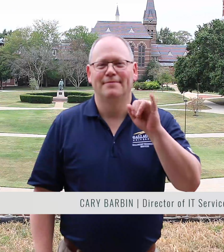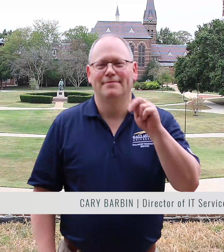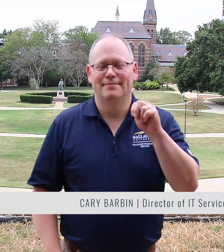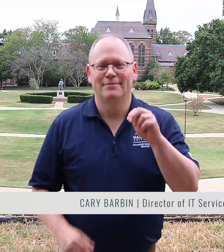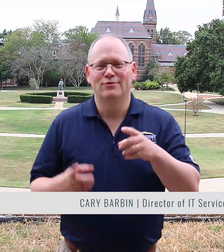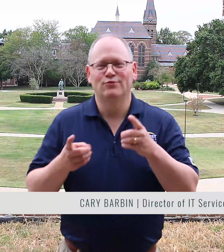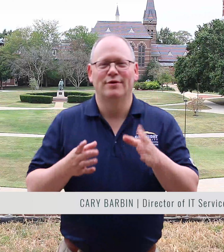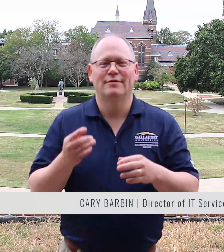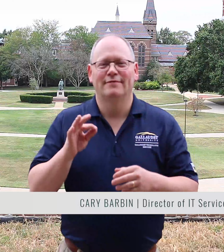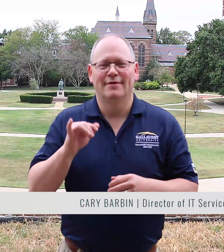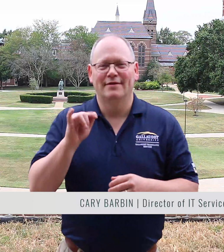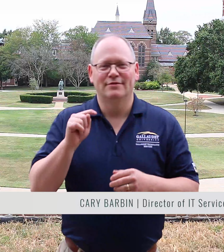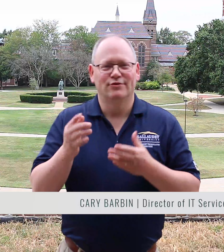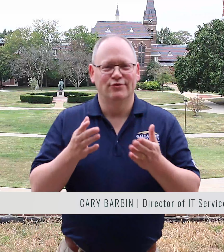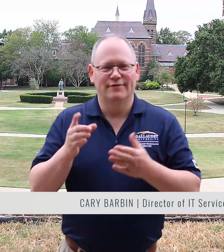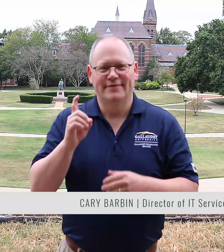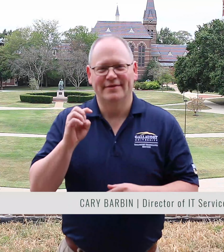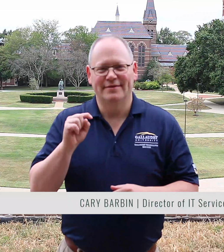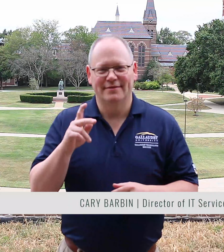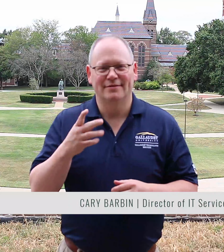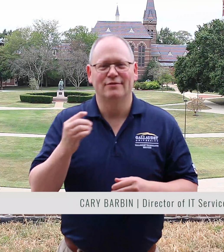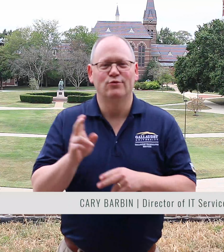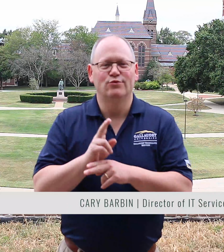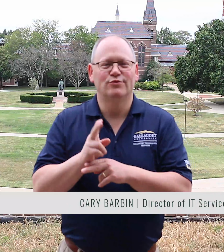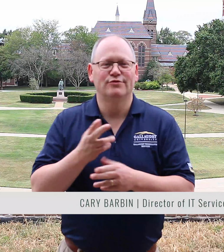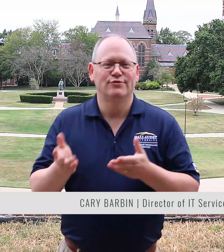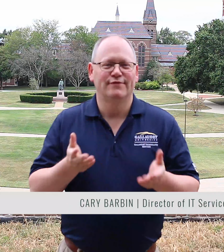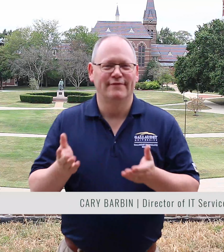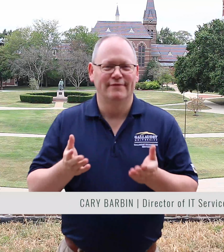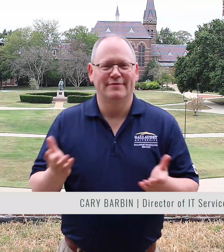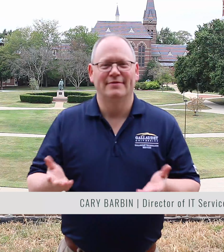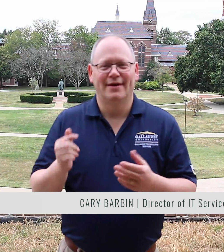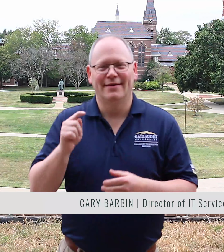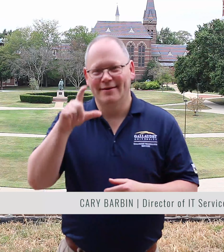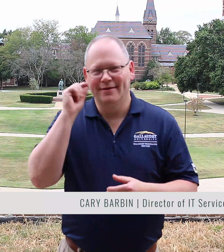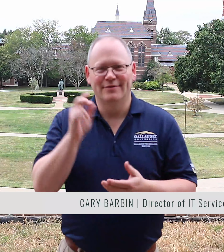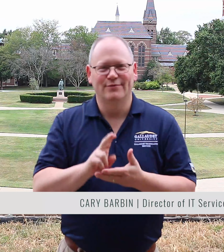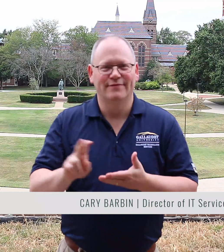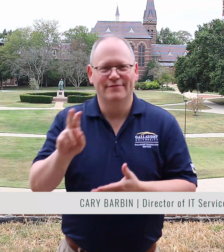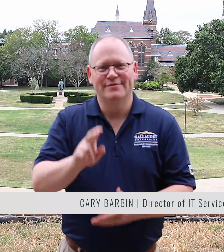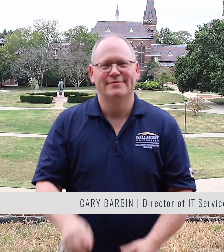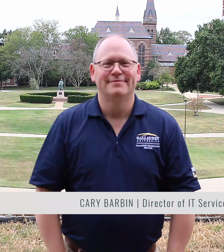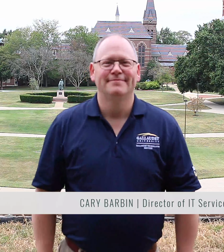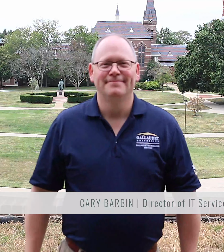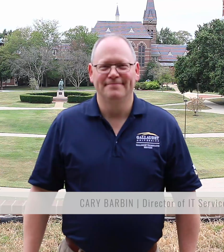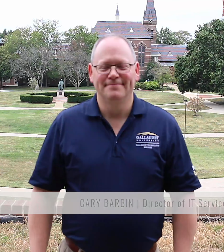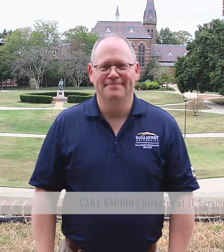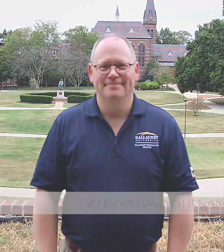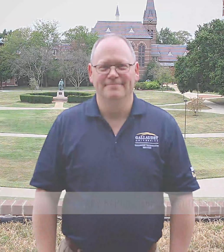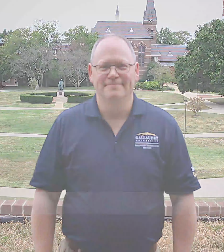Cary Barbin. I'm the Director of IT Service Desk and User Services here at Gallaudet University.